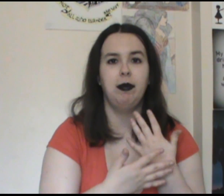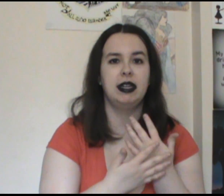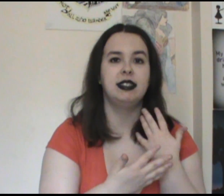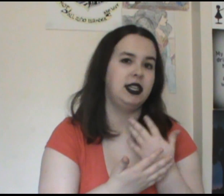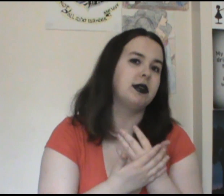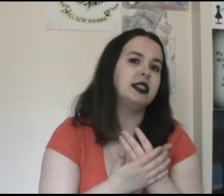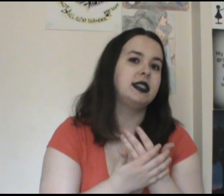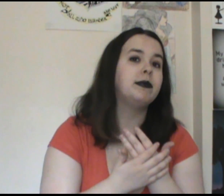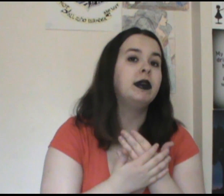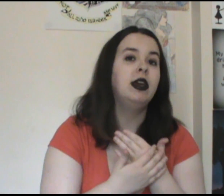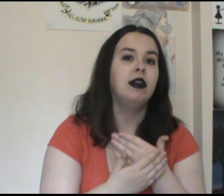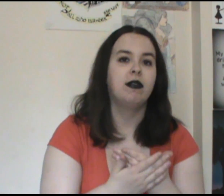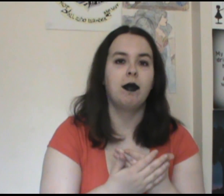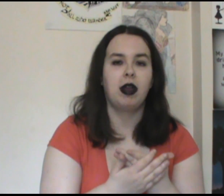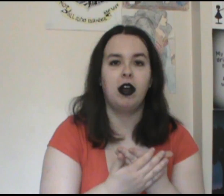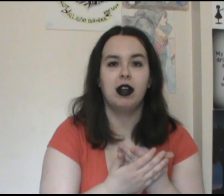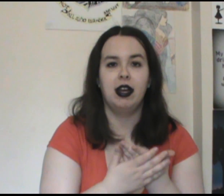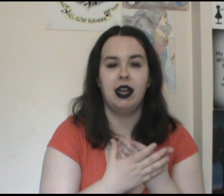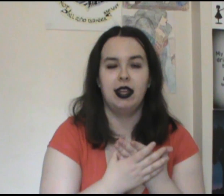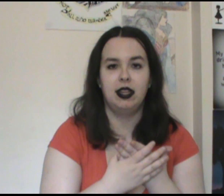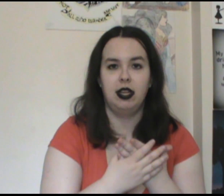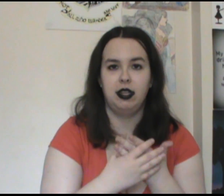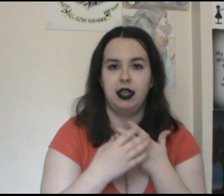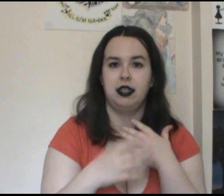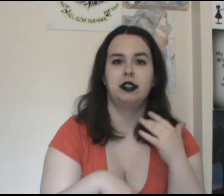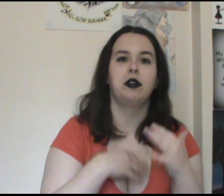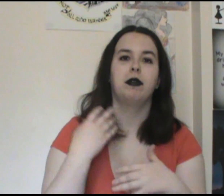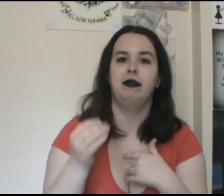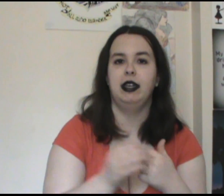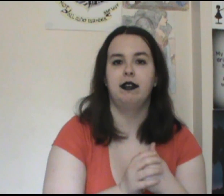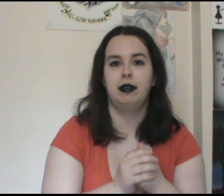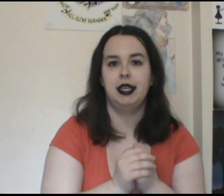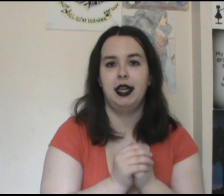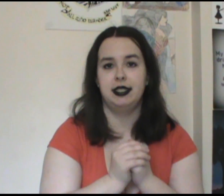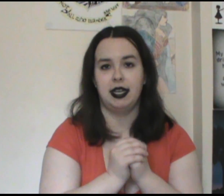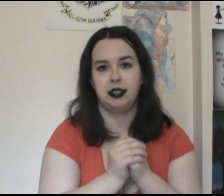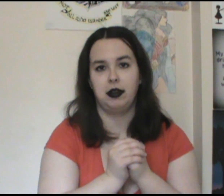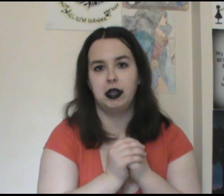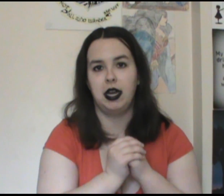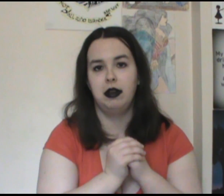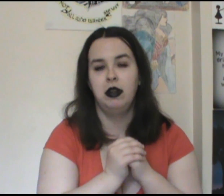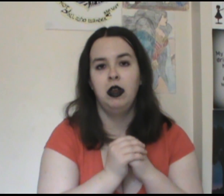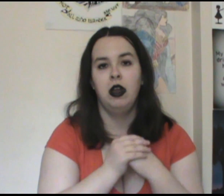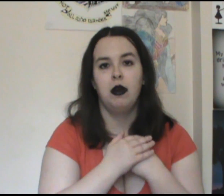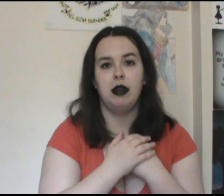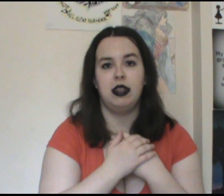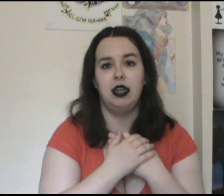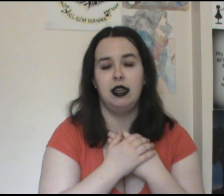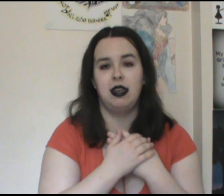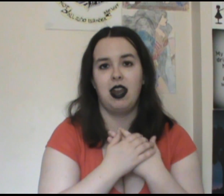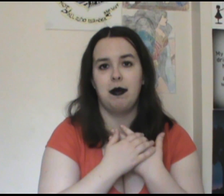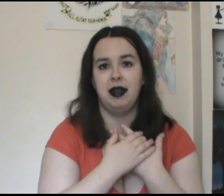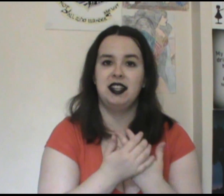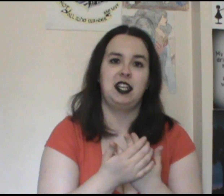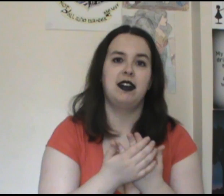keeping secrets from Kara, and then like the slow reveal of what is actually going on, with it being shared